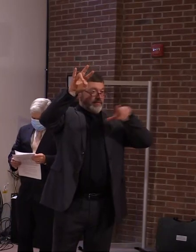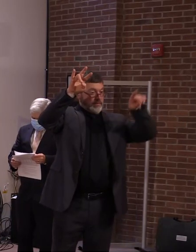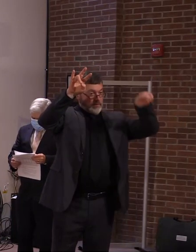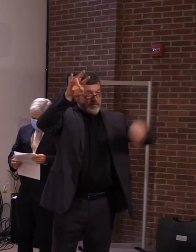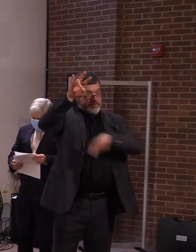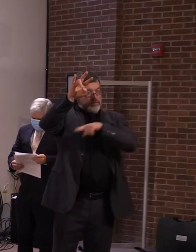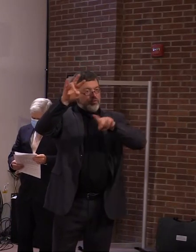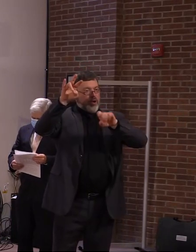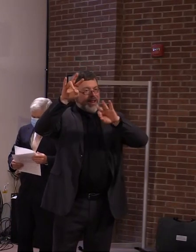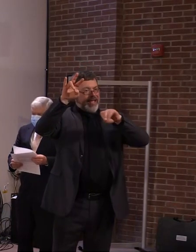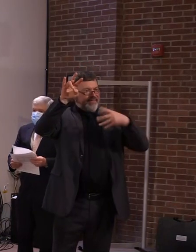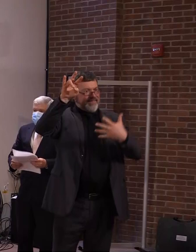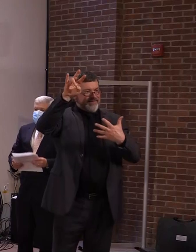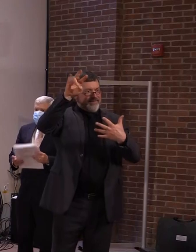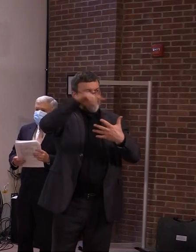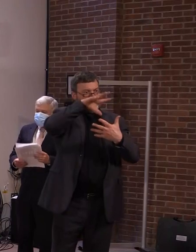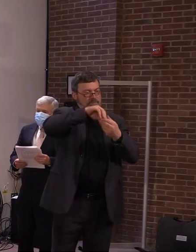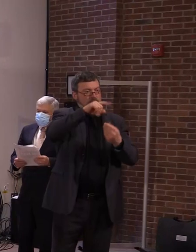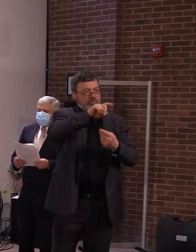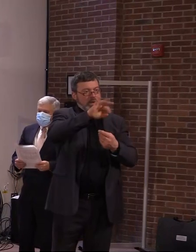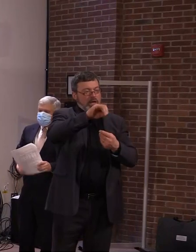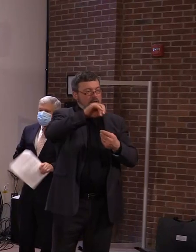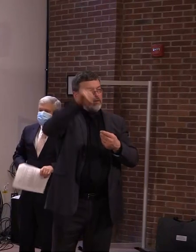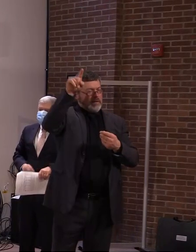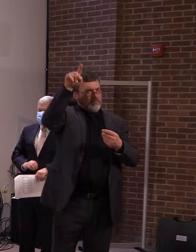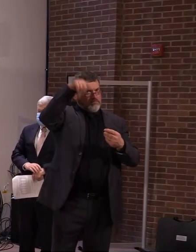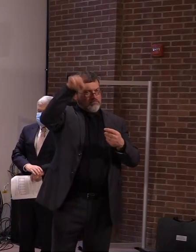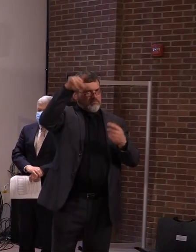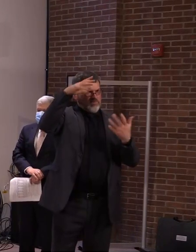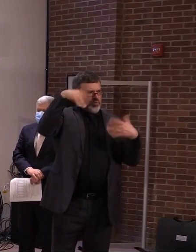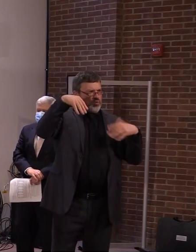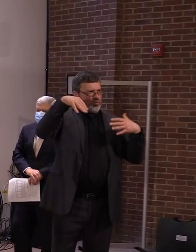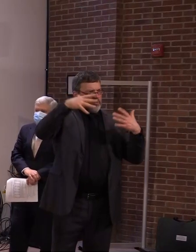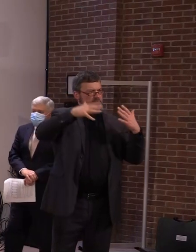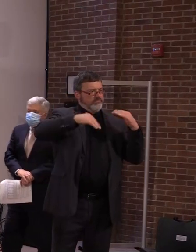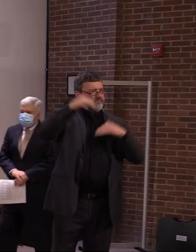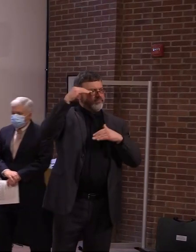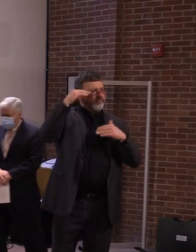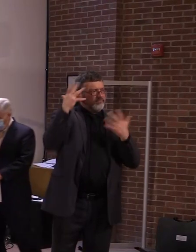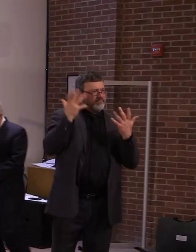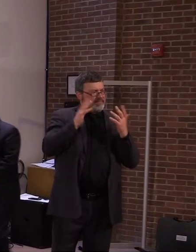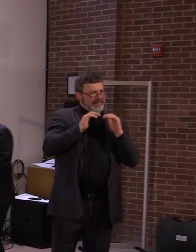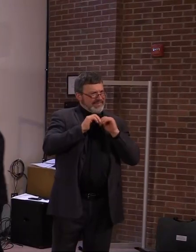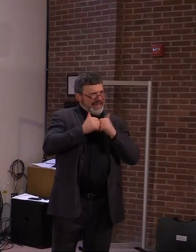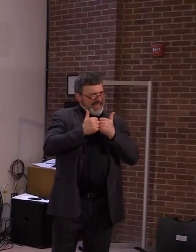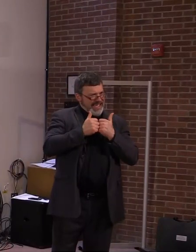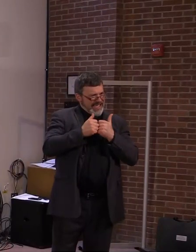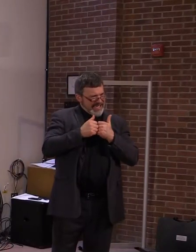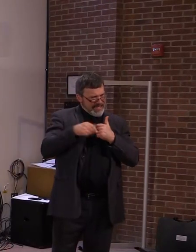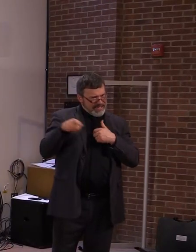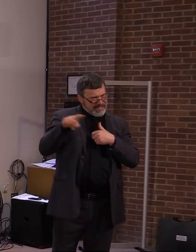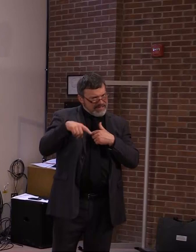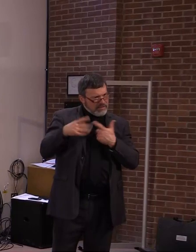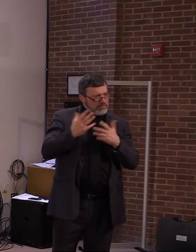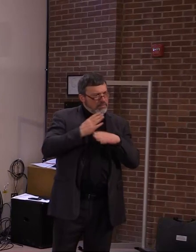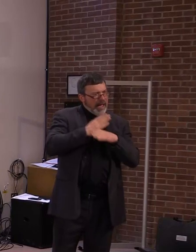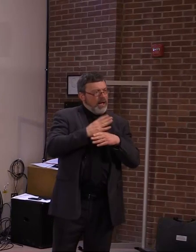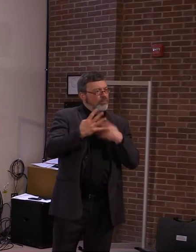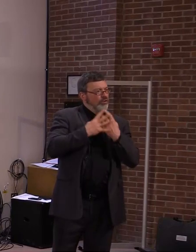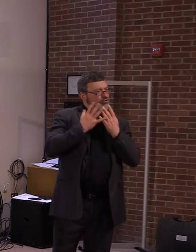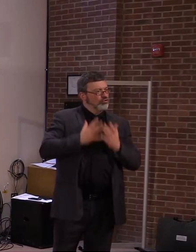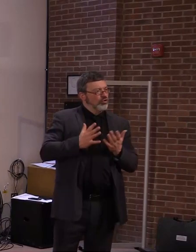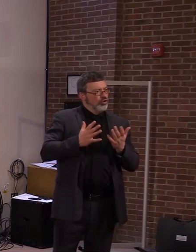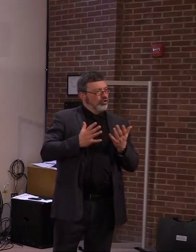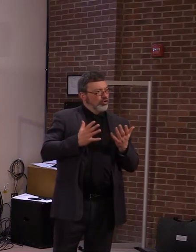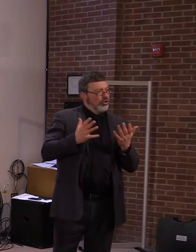facility, they're going to be protected and protect their health? I'd say more vaccine and more boosters,